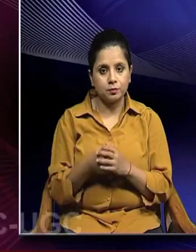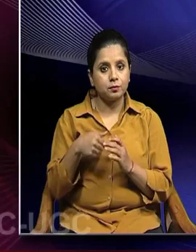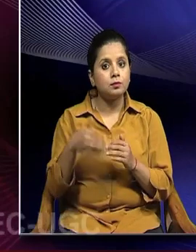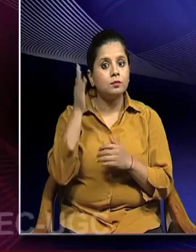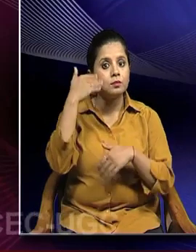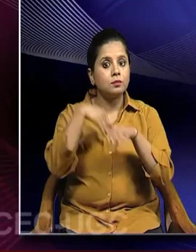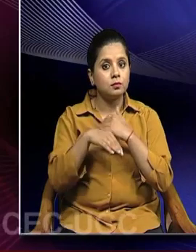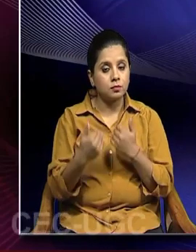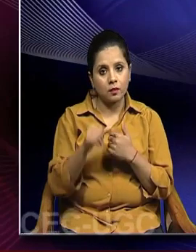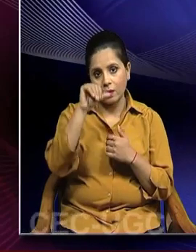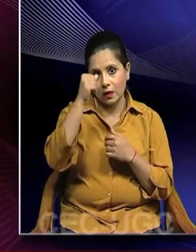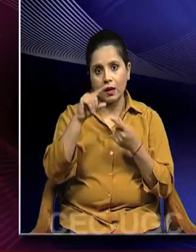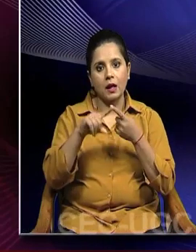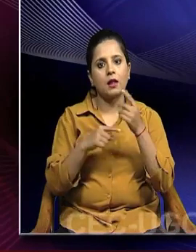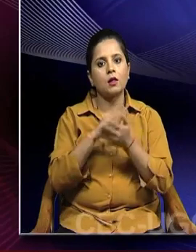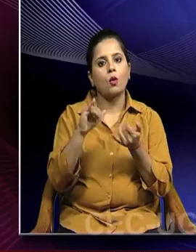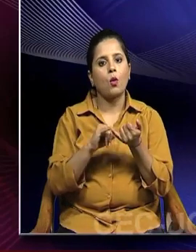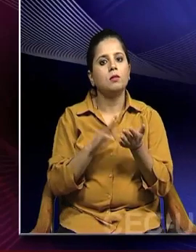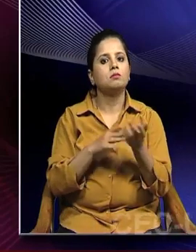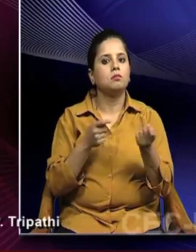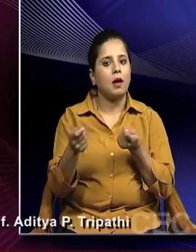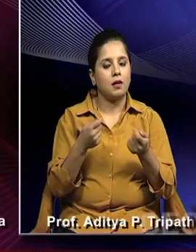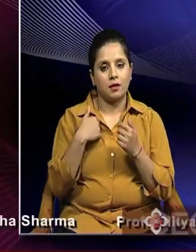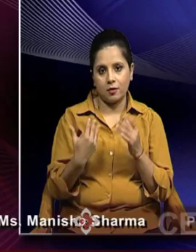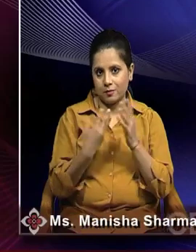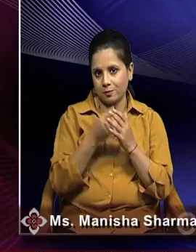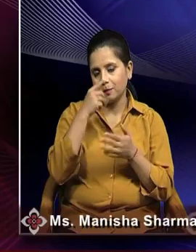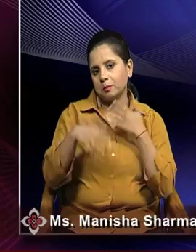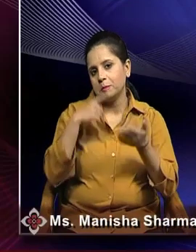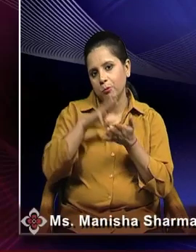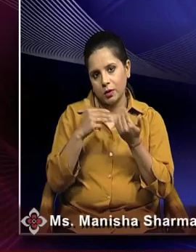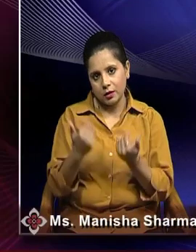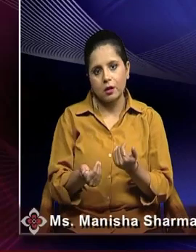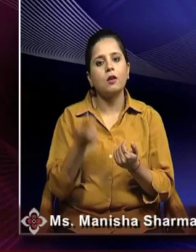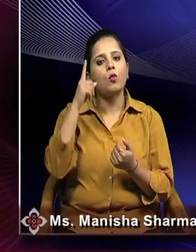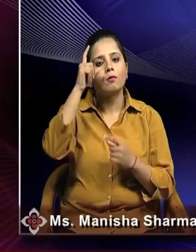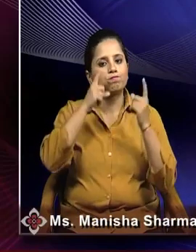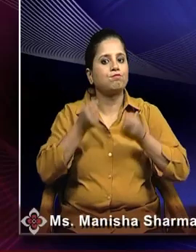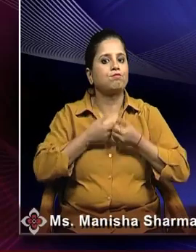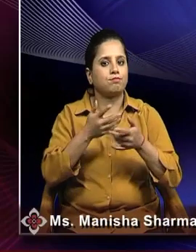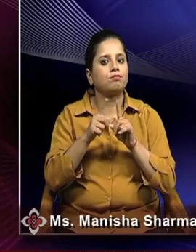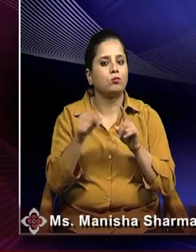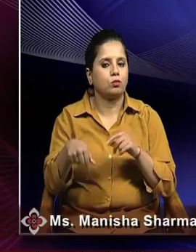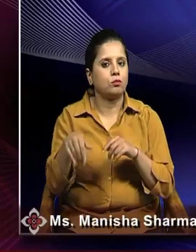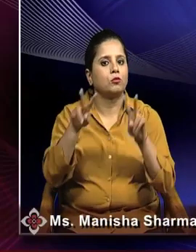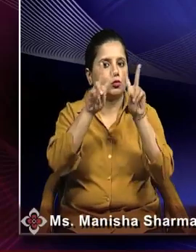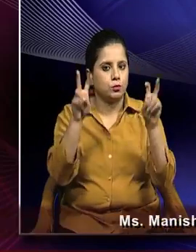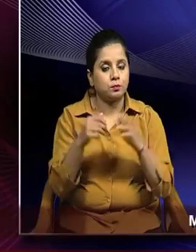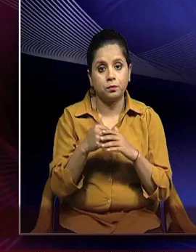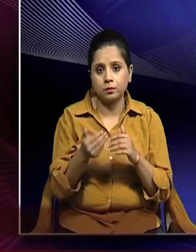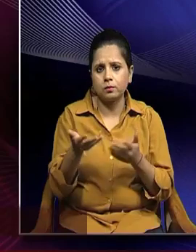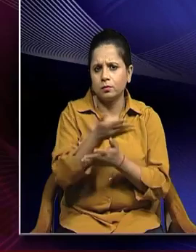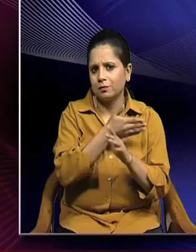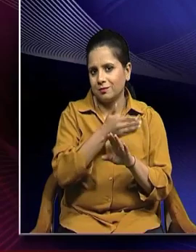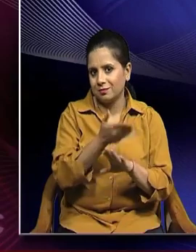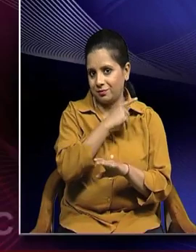lecture series on Indian ethos in management. We have with us Ms. Manisha for symbolic expression. Continuing my